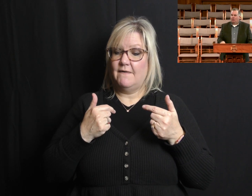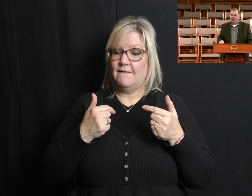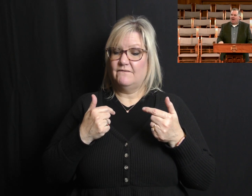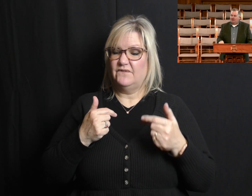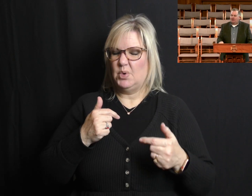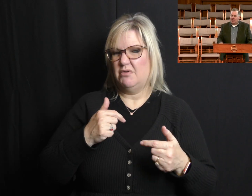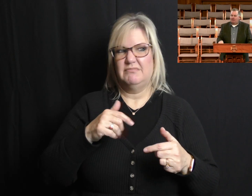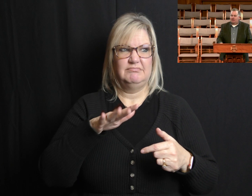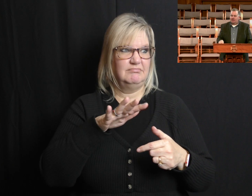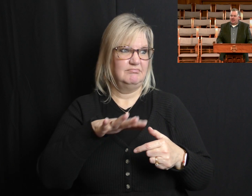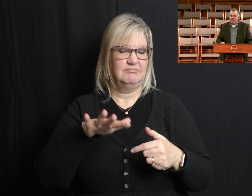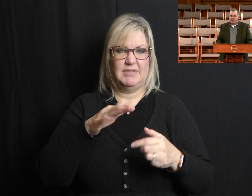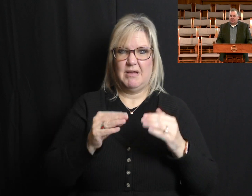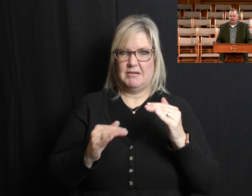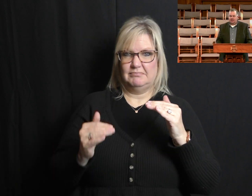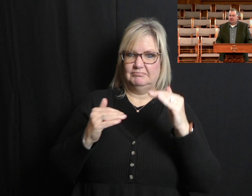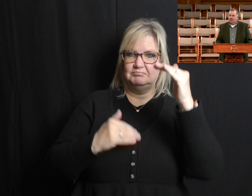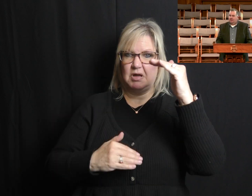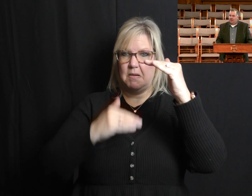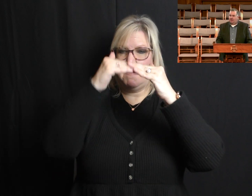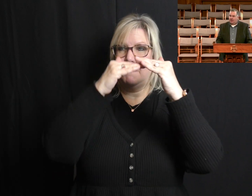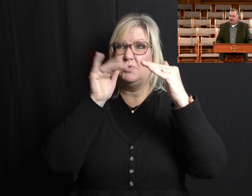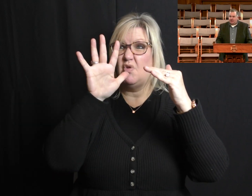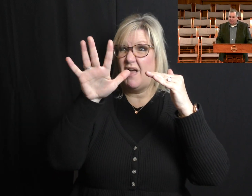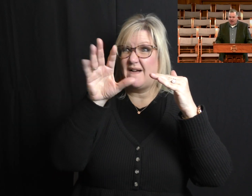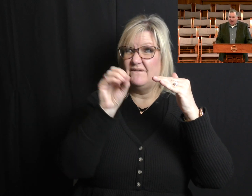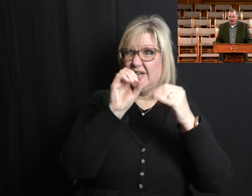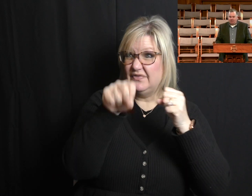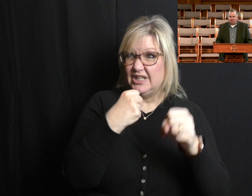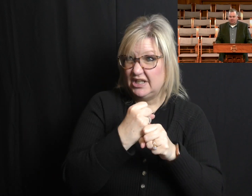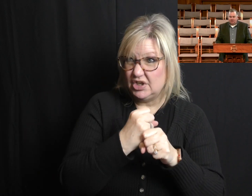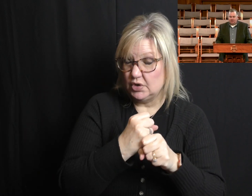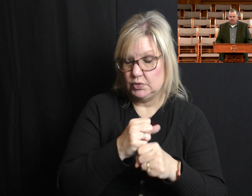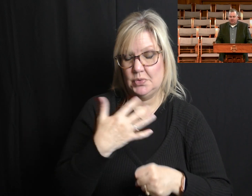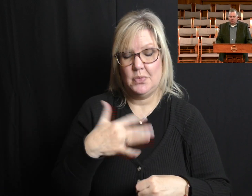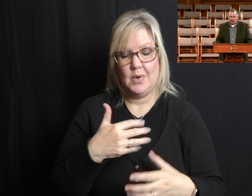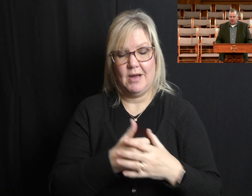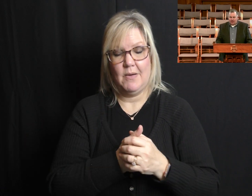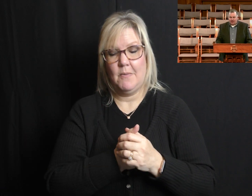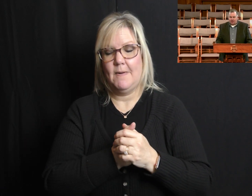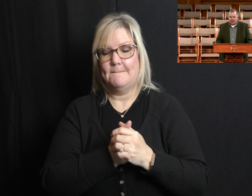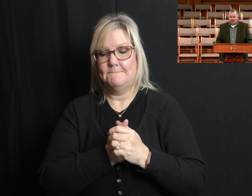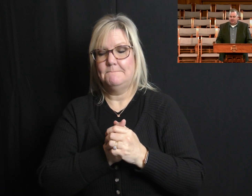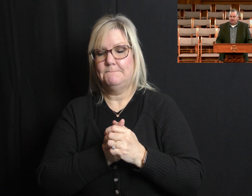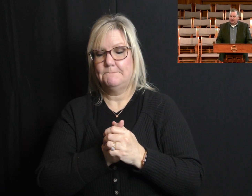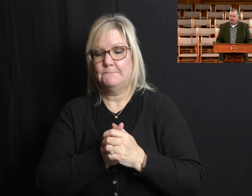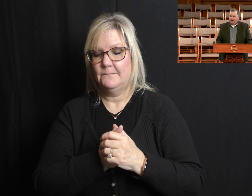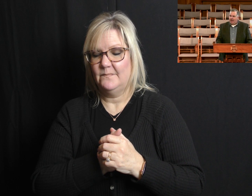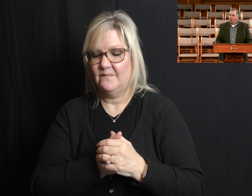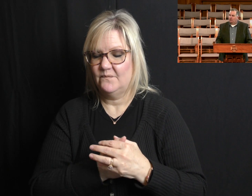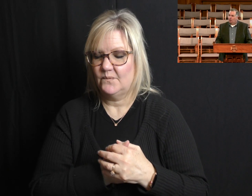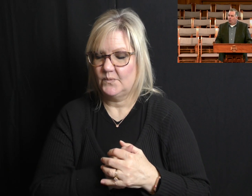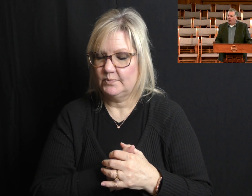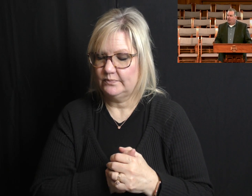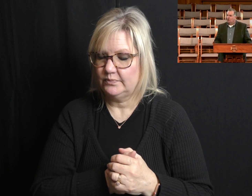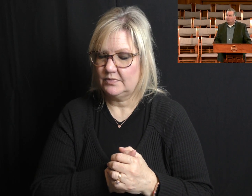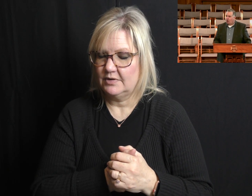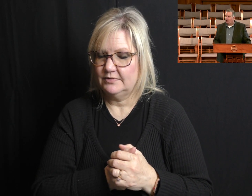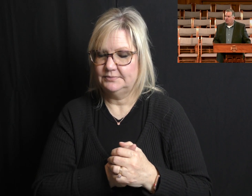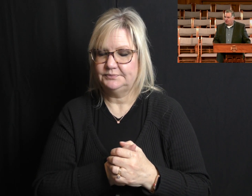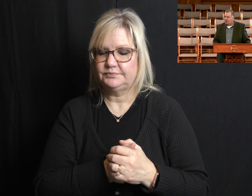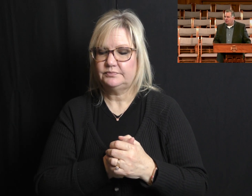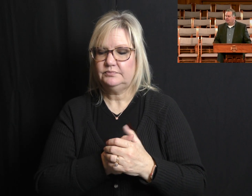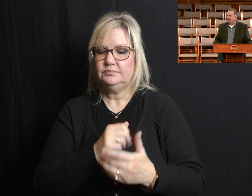And it was a reminder every day that the king of Siam was the enemy and was the one